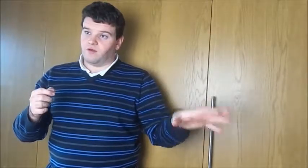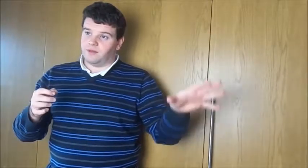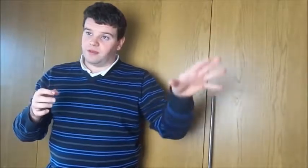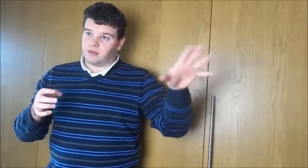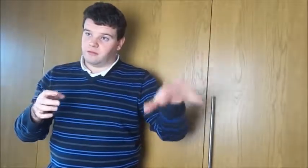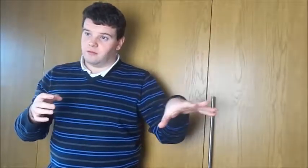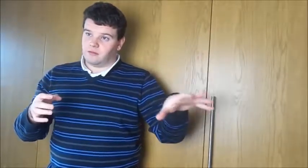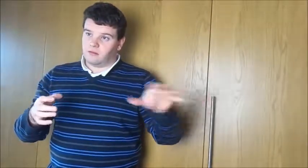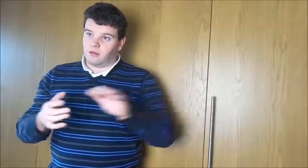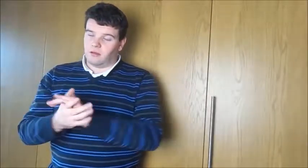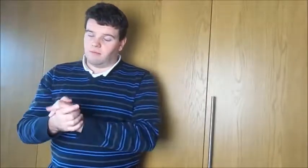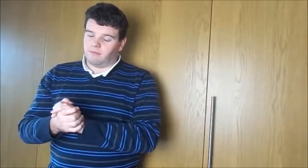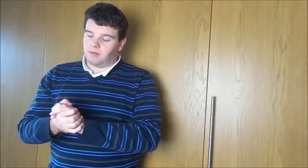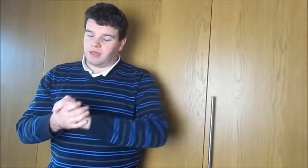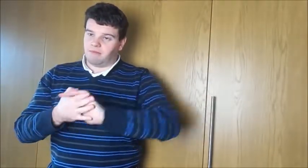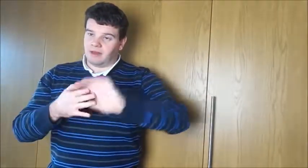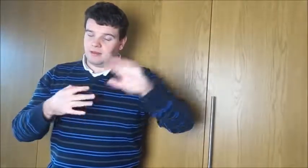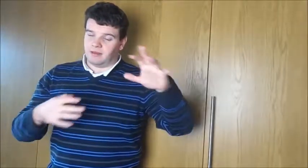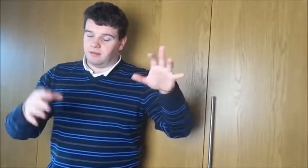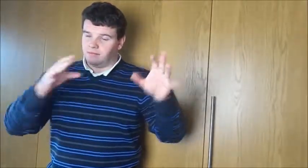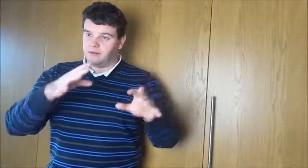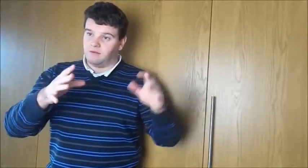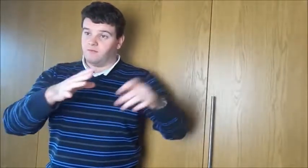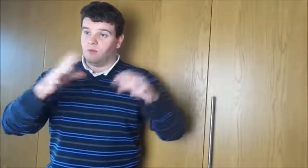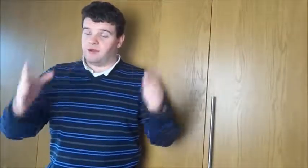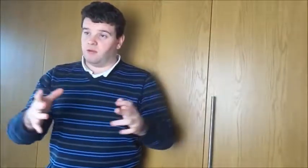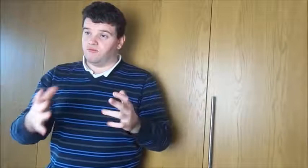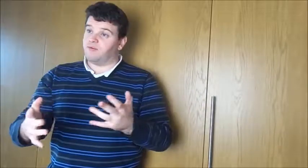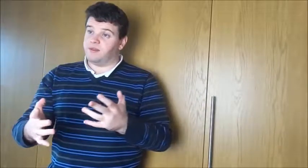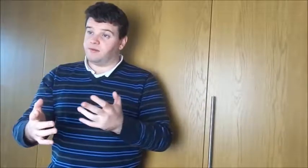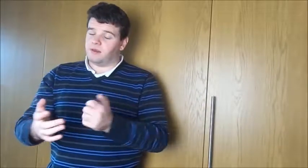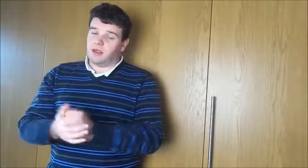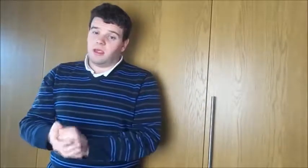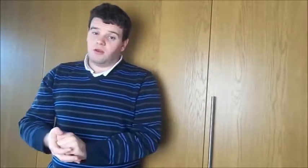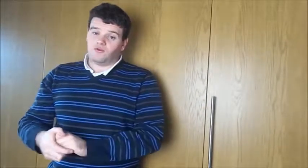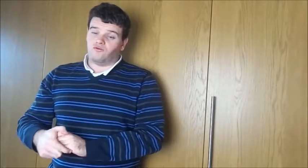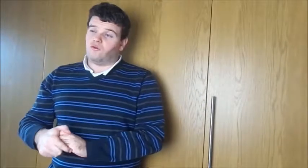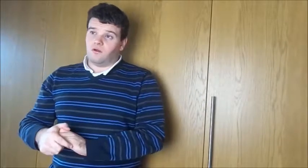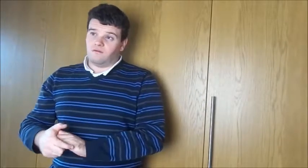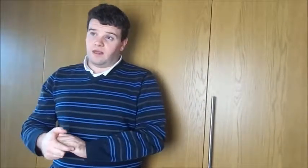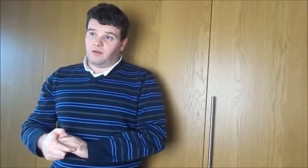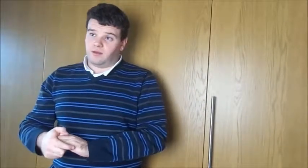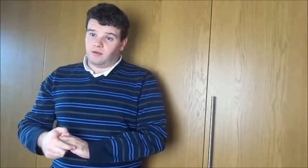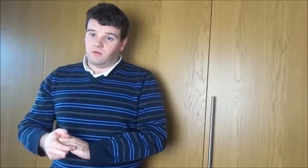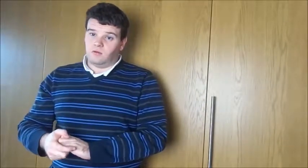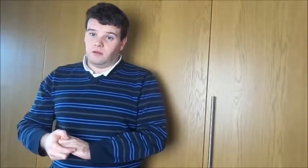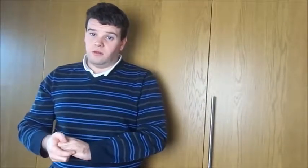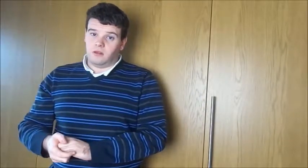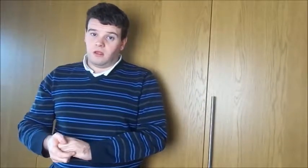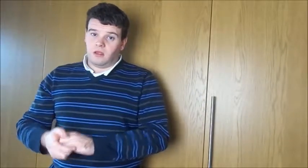Victoria's principality, where she was regent, to rule over there until